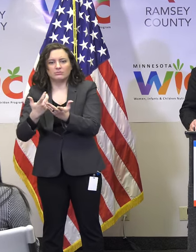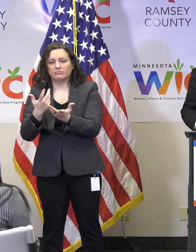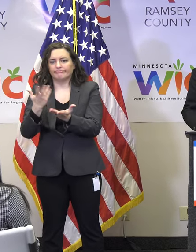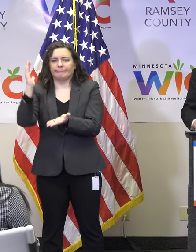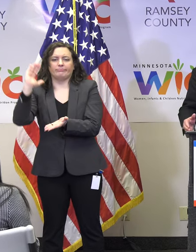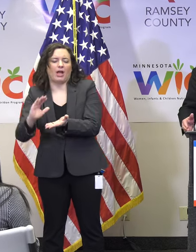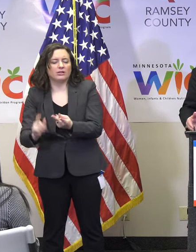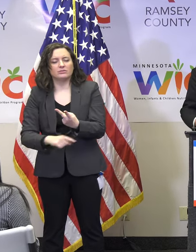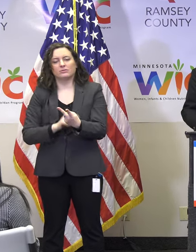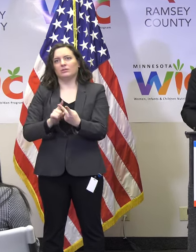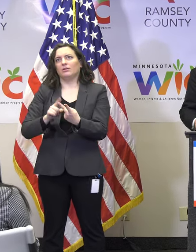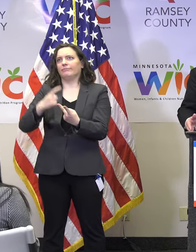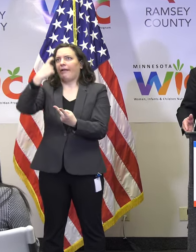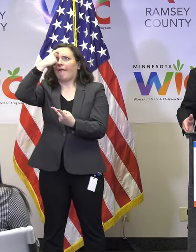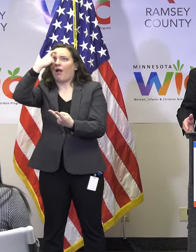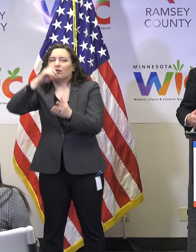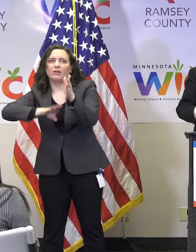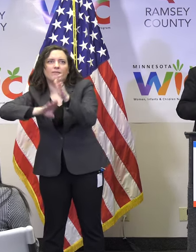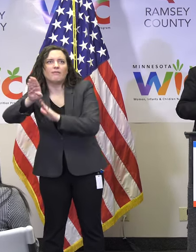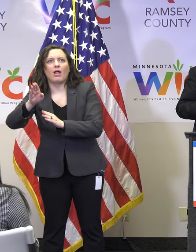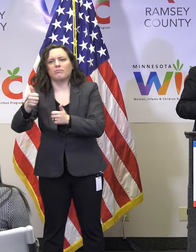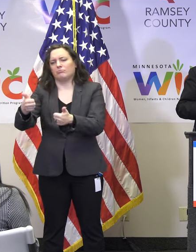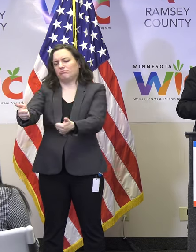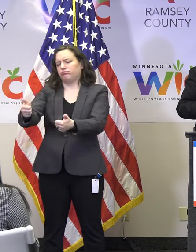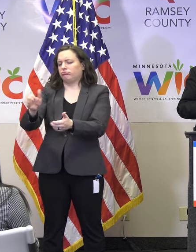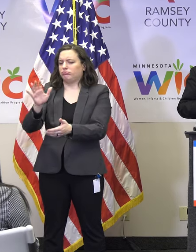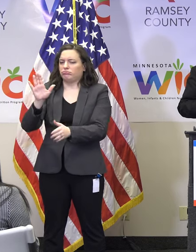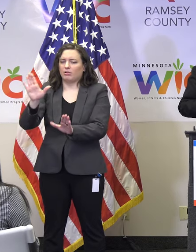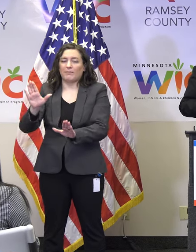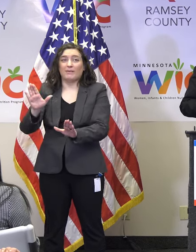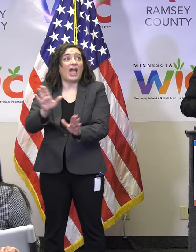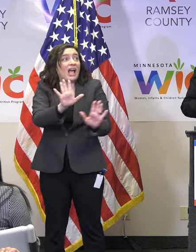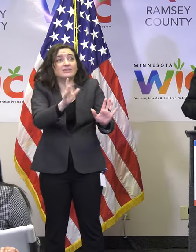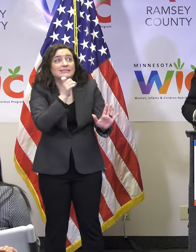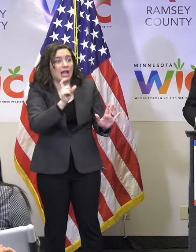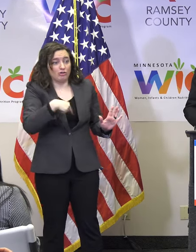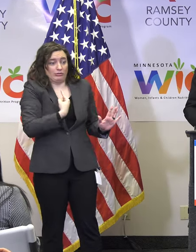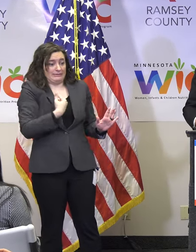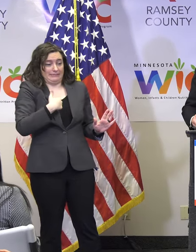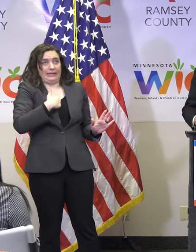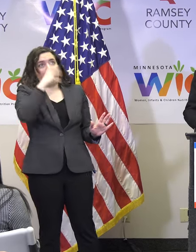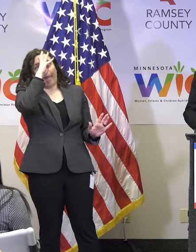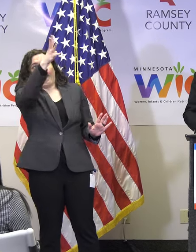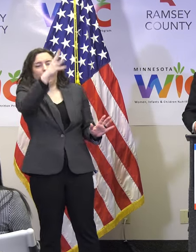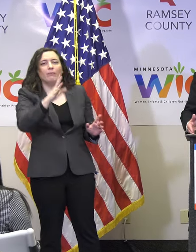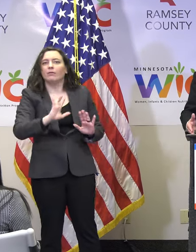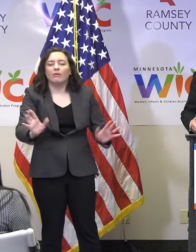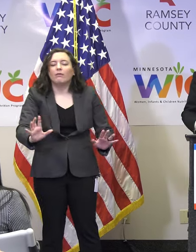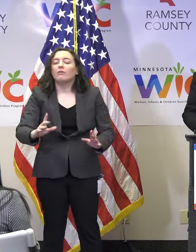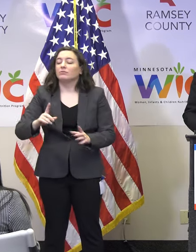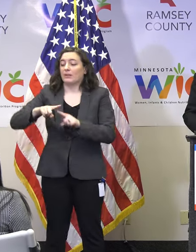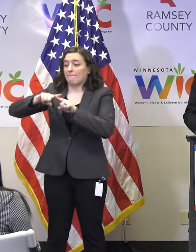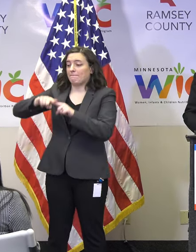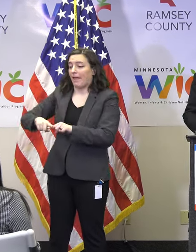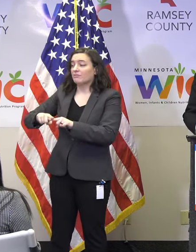benefits that WIC through evidence-based, this is not just me making this up, this is based on a